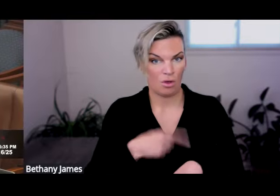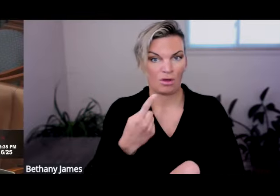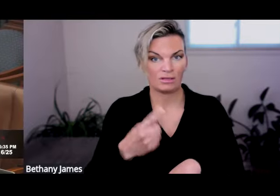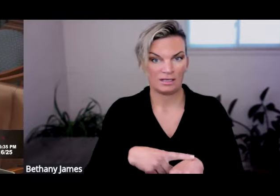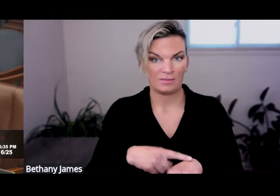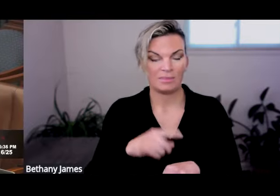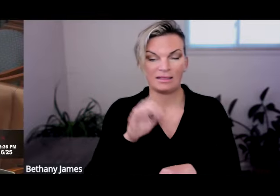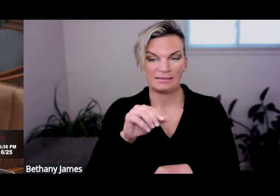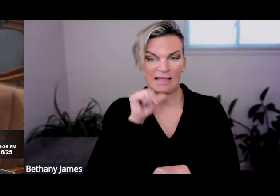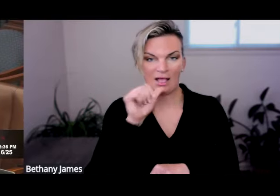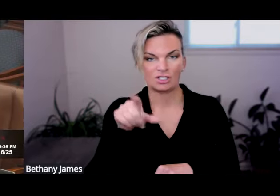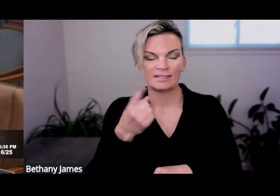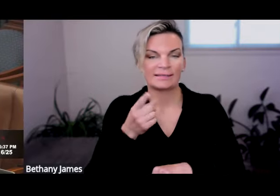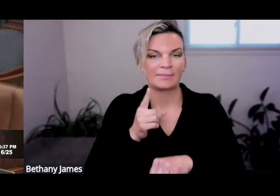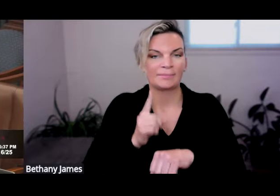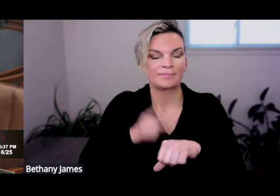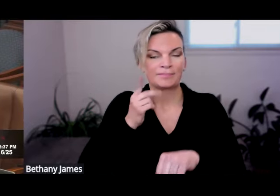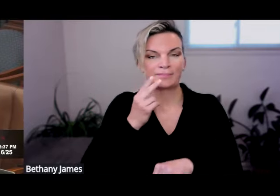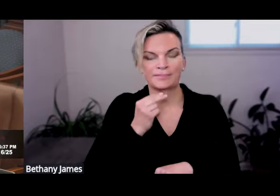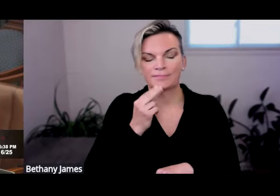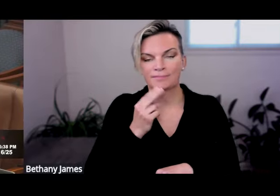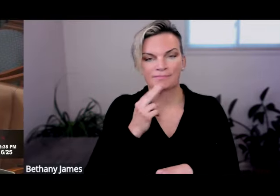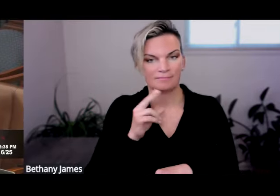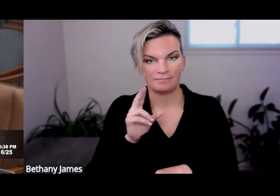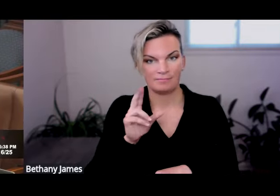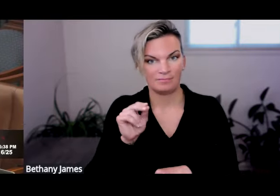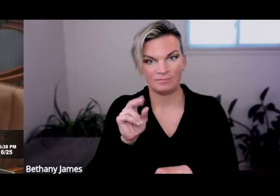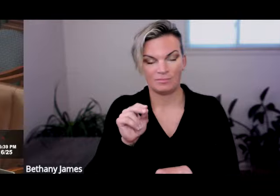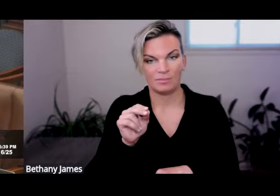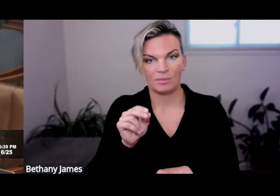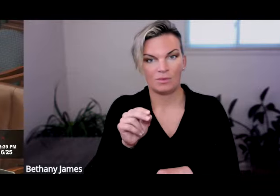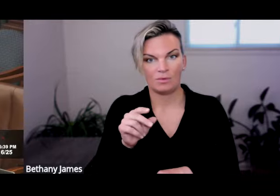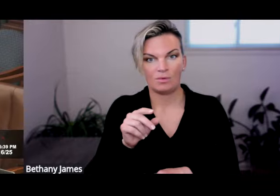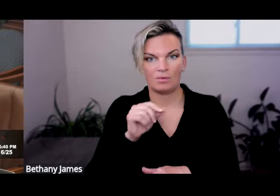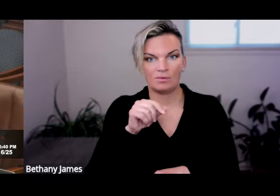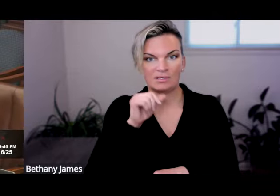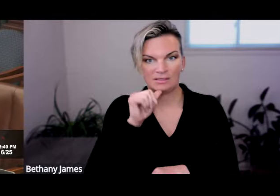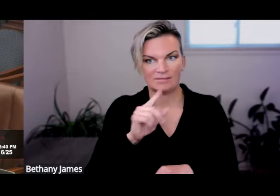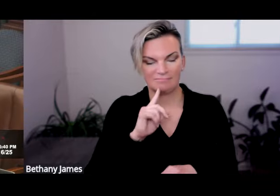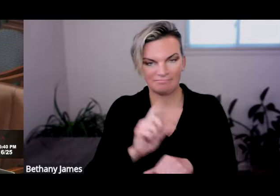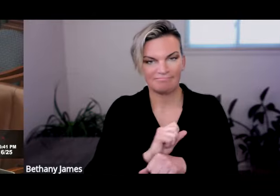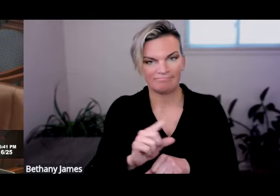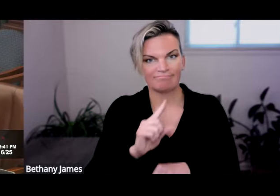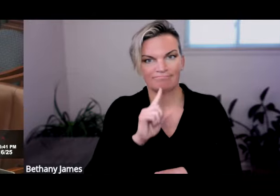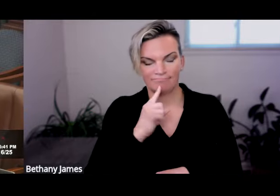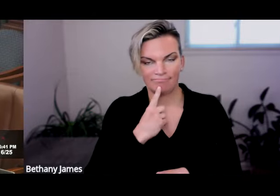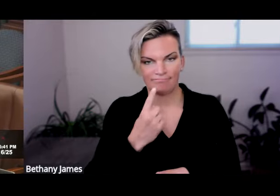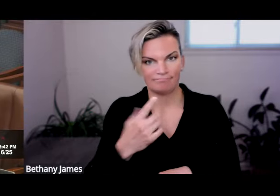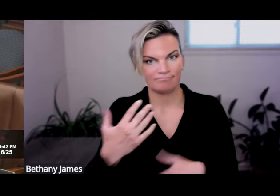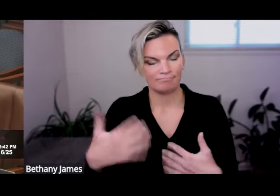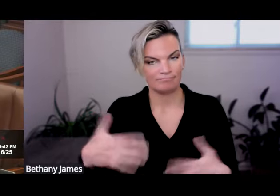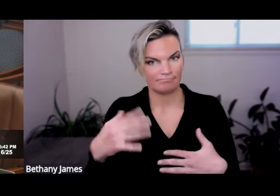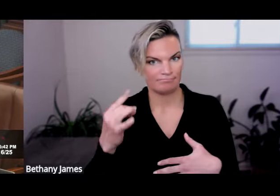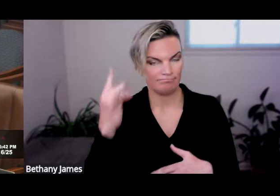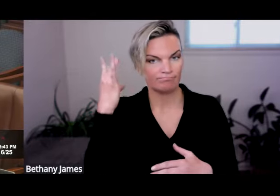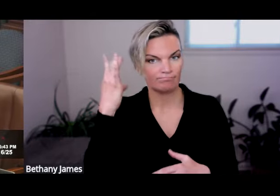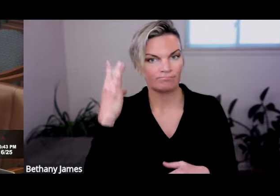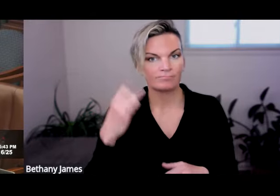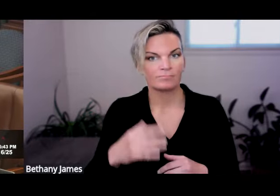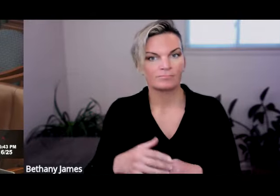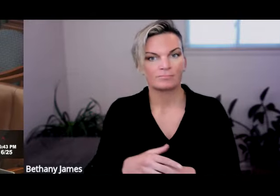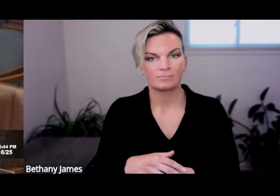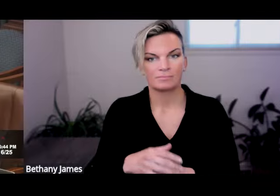slapped and going to pick up sidewalks for 90 days. This is a very significant. If you